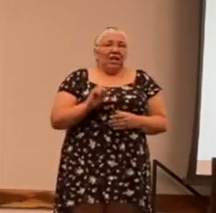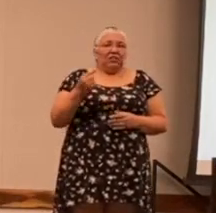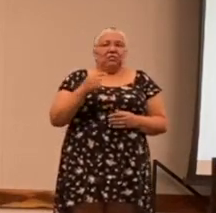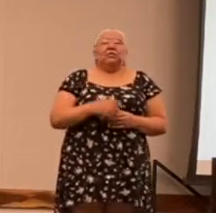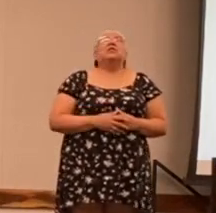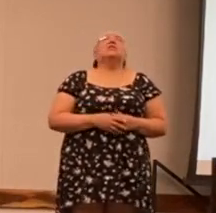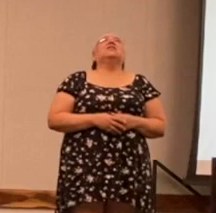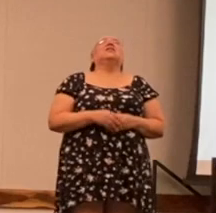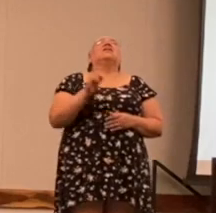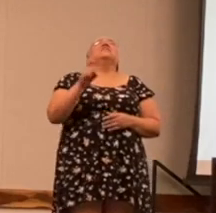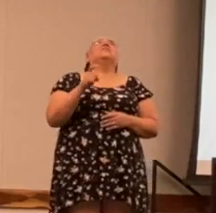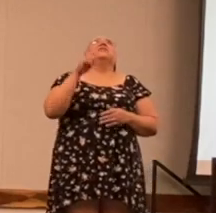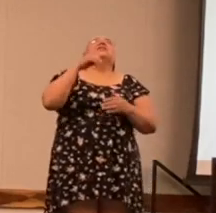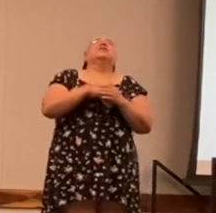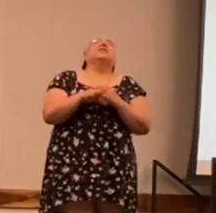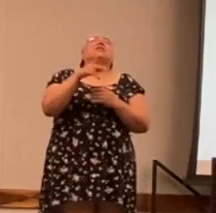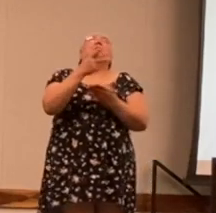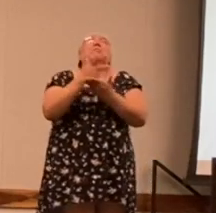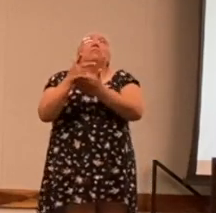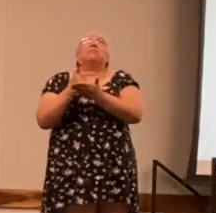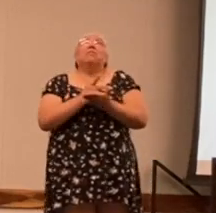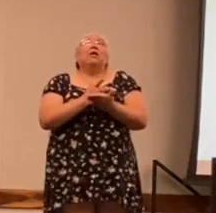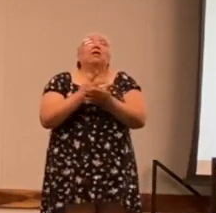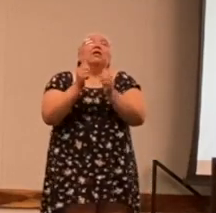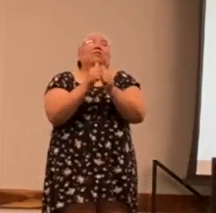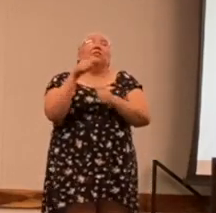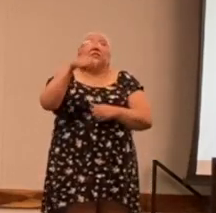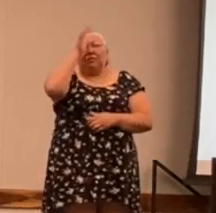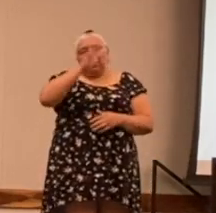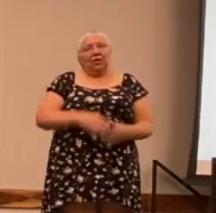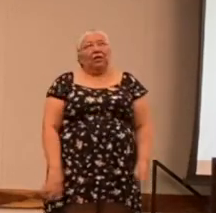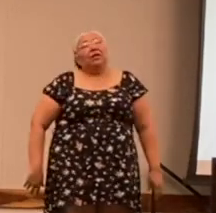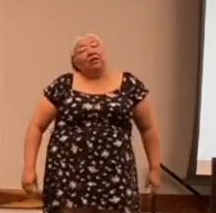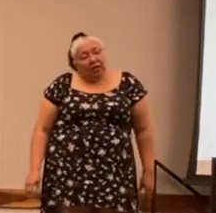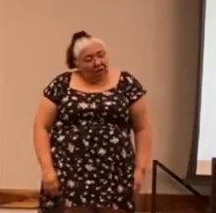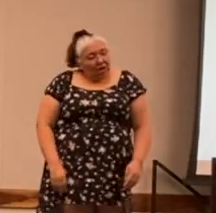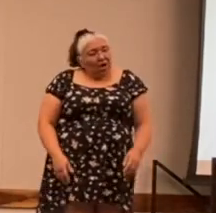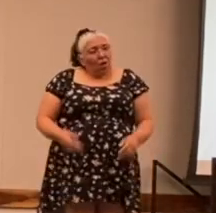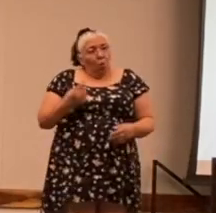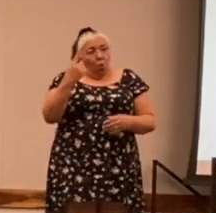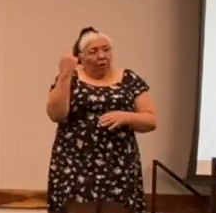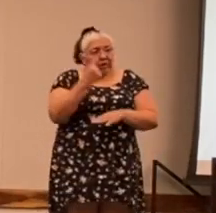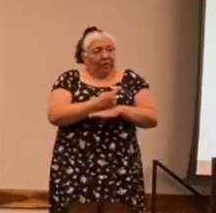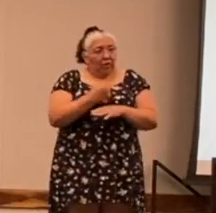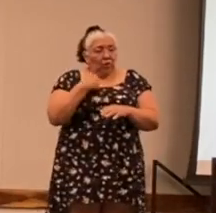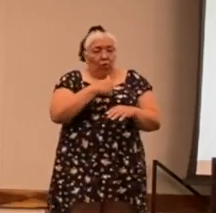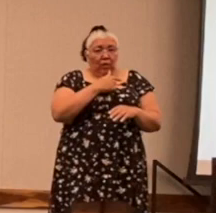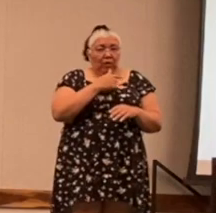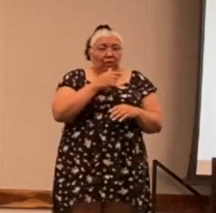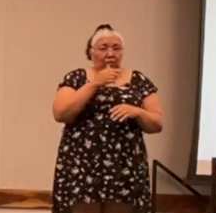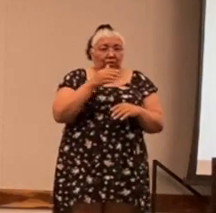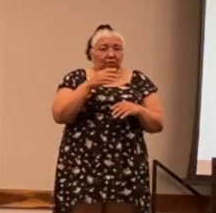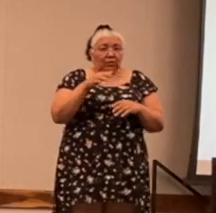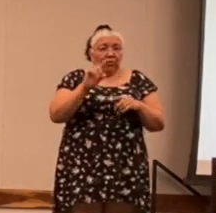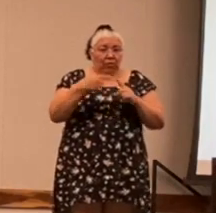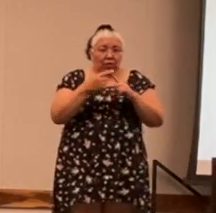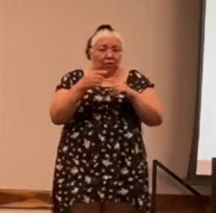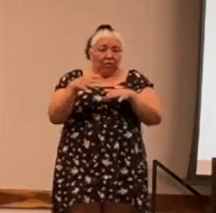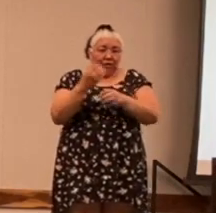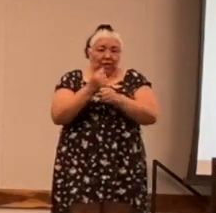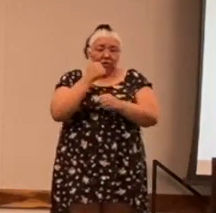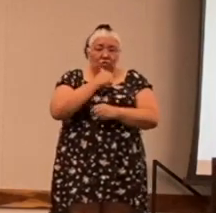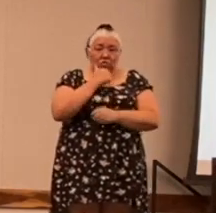gotta be in a parking lot like this dude. Right? And so one day, he was picking up the